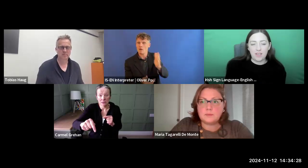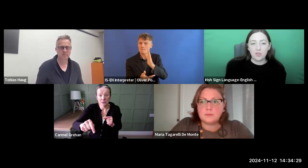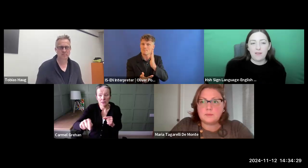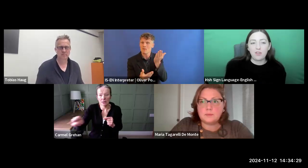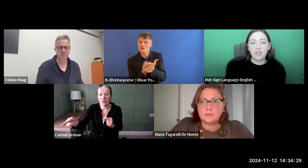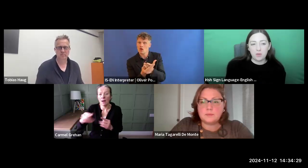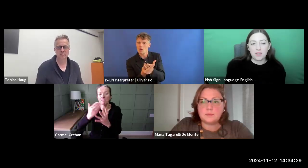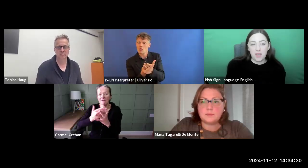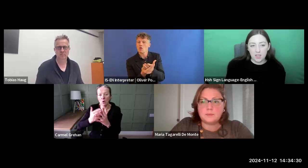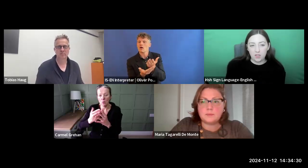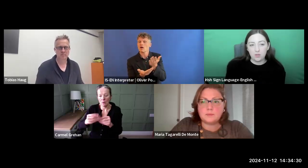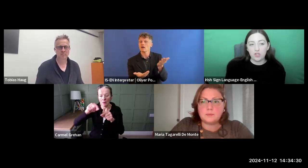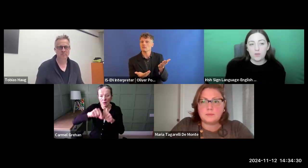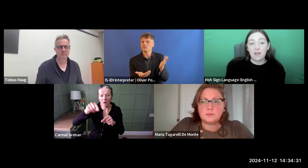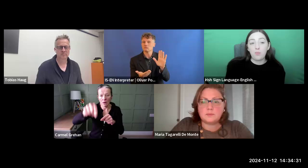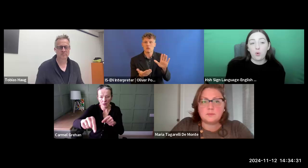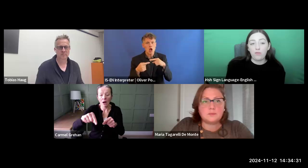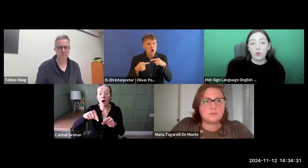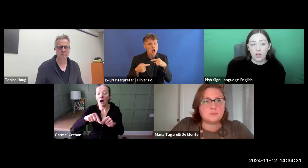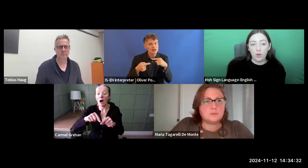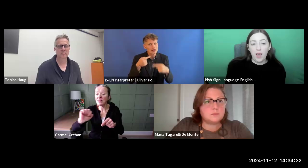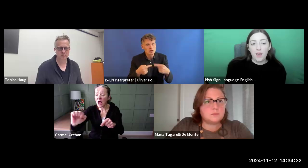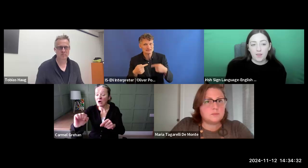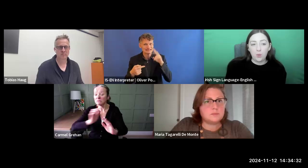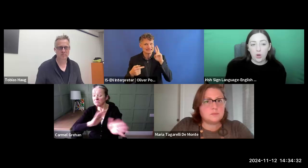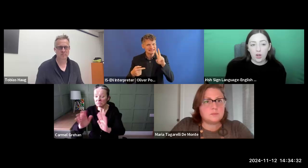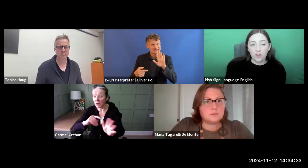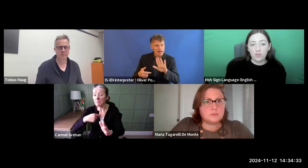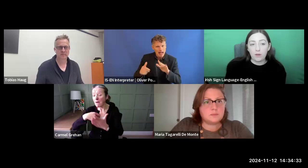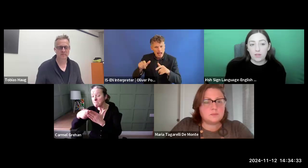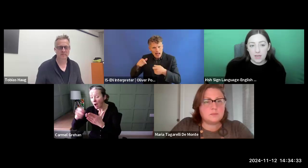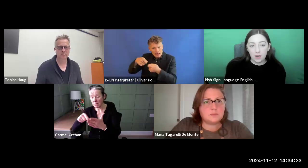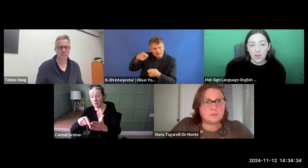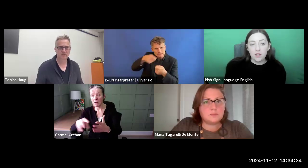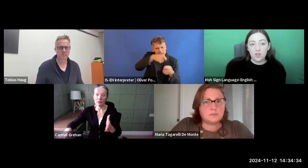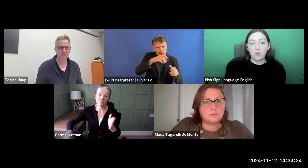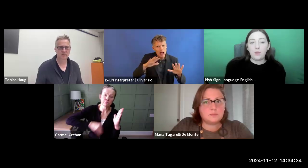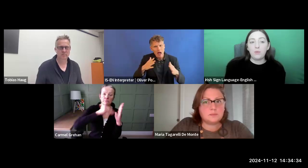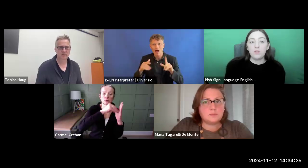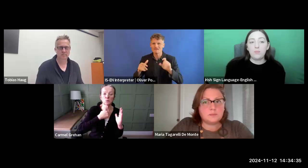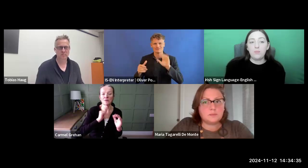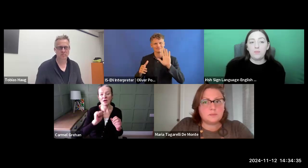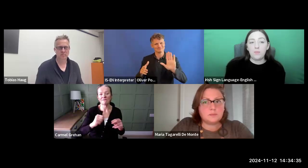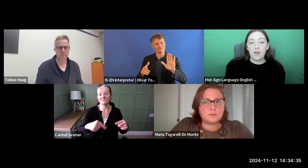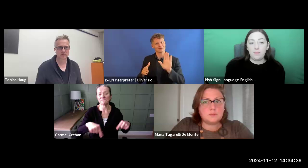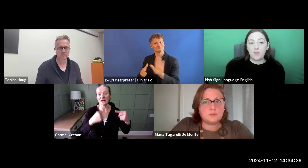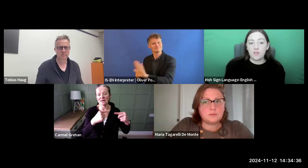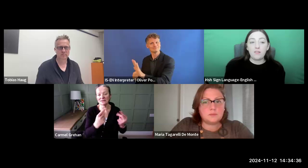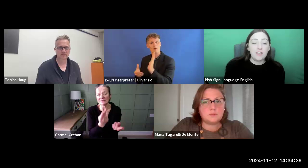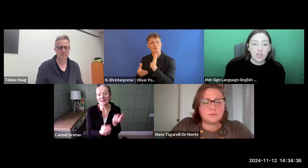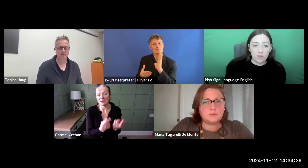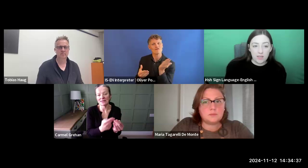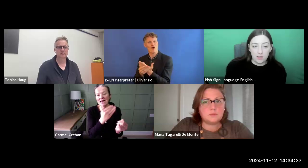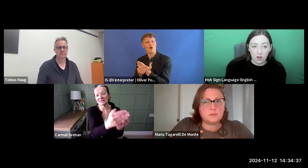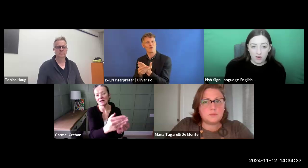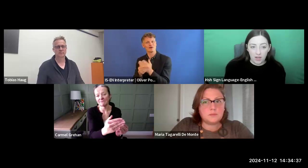briefly in my presentation, we have a continuous assessment where the students have a portfolio that they work on throughout the year. So they would